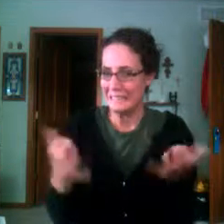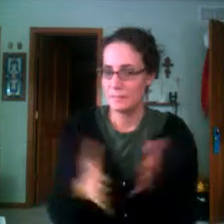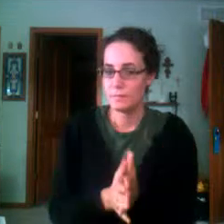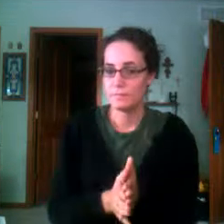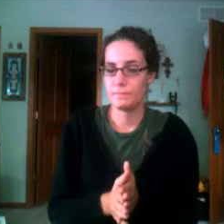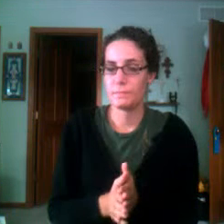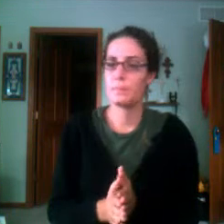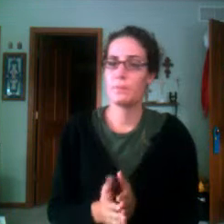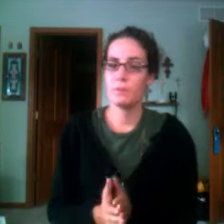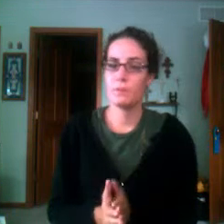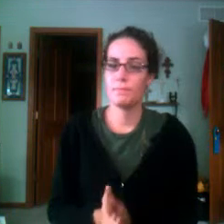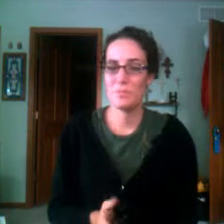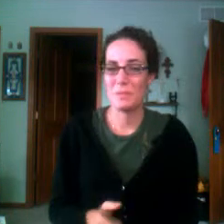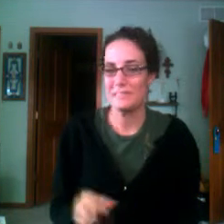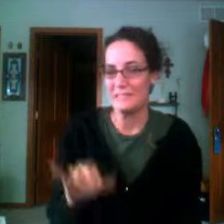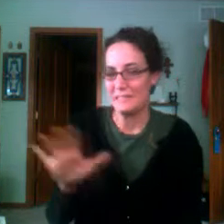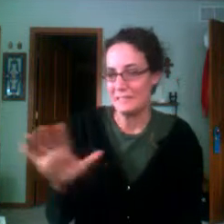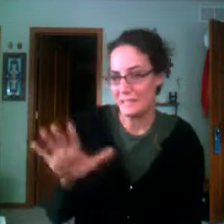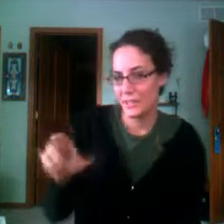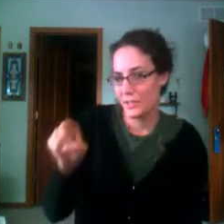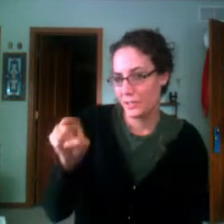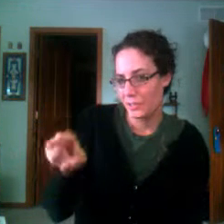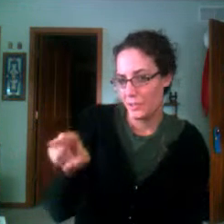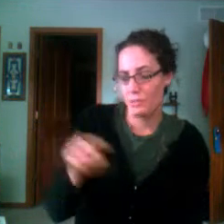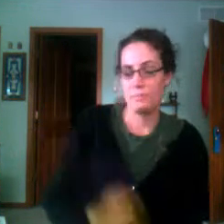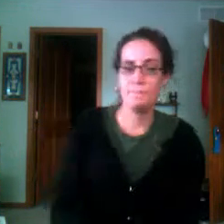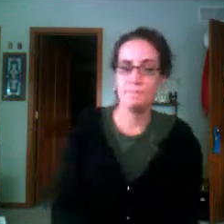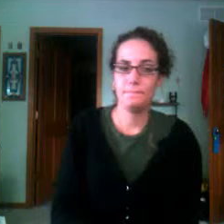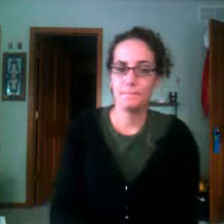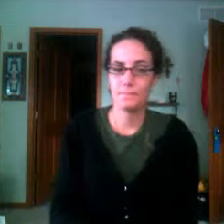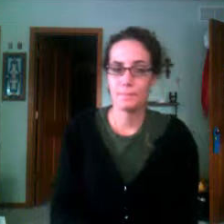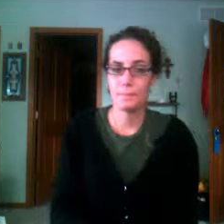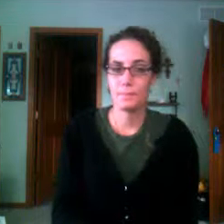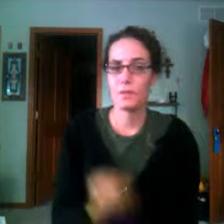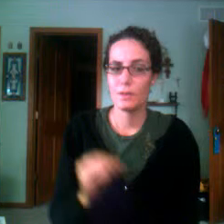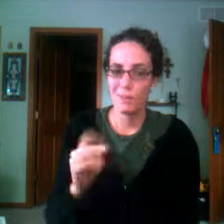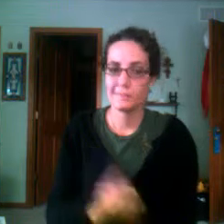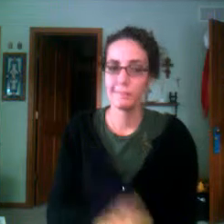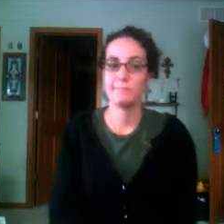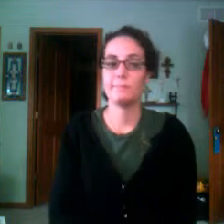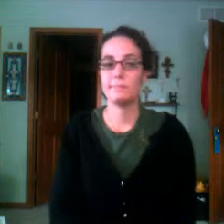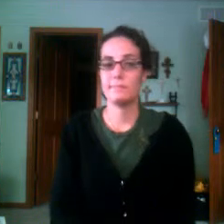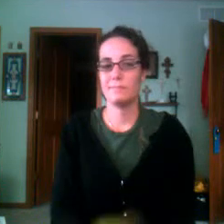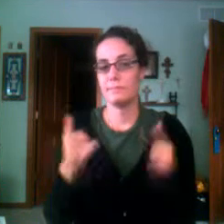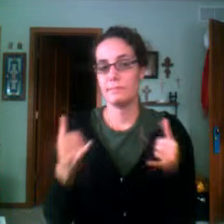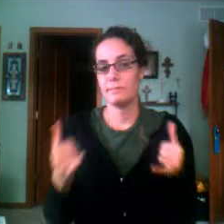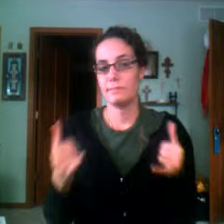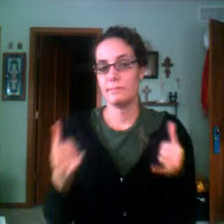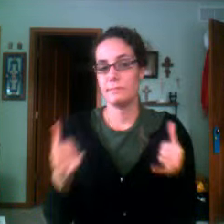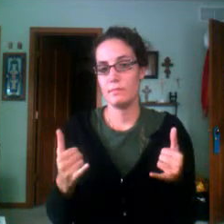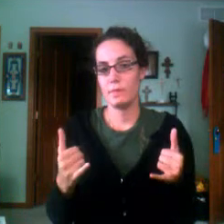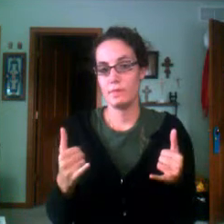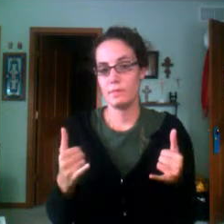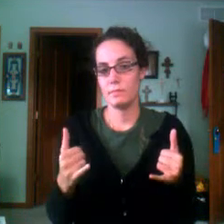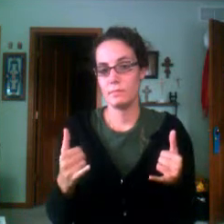it's around, let's say around right there. Okay. Now, I did not put the point 3.14. That's